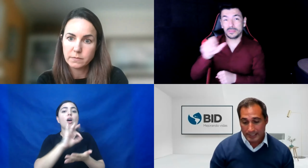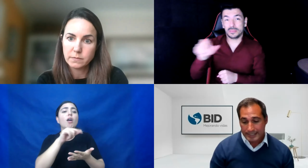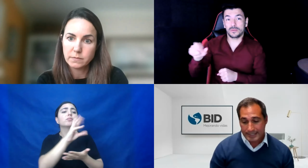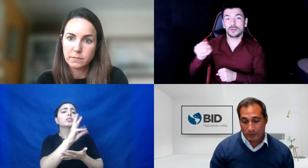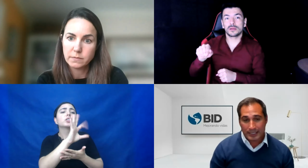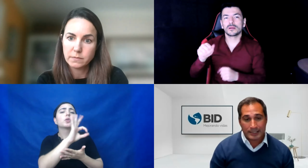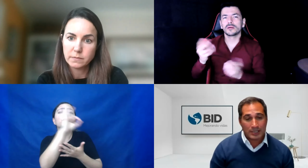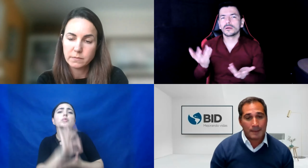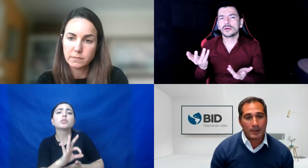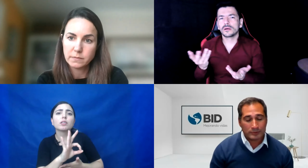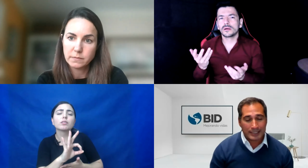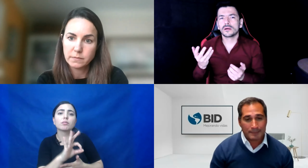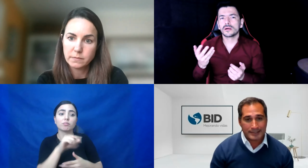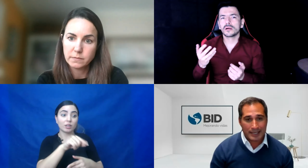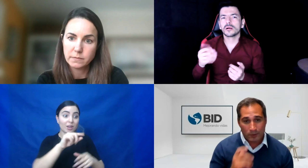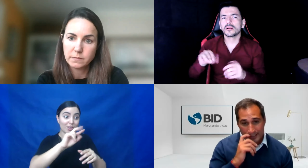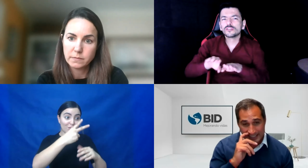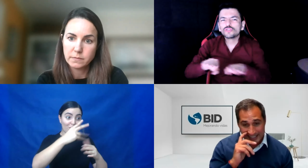earn